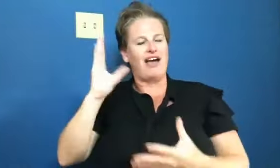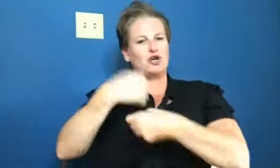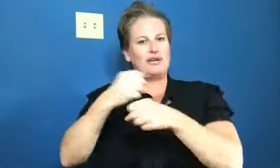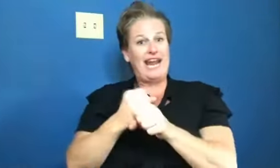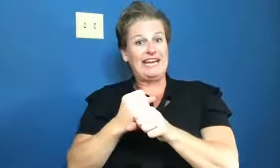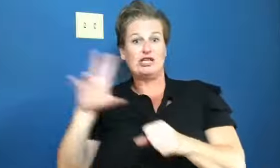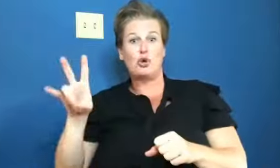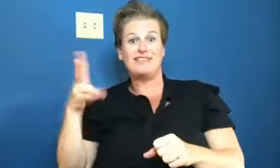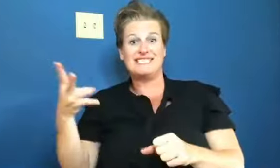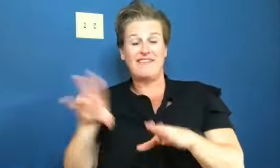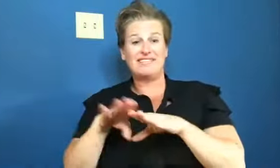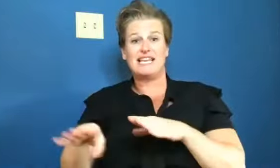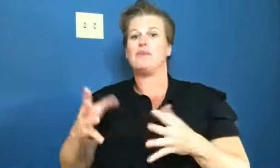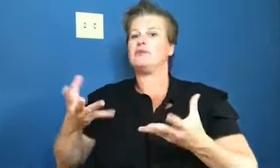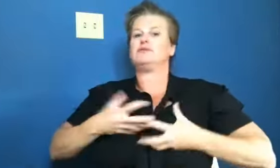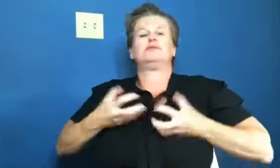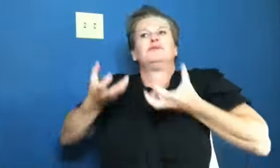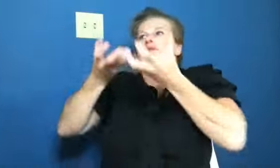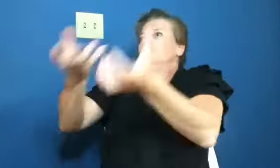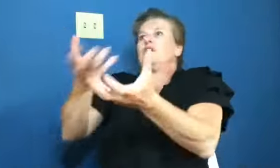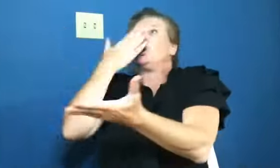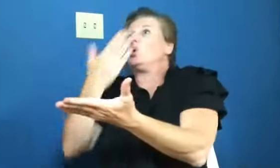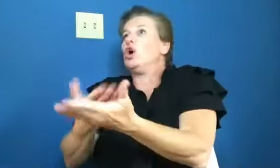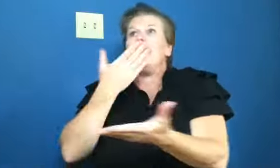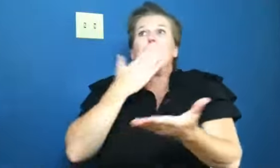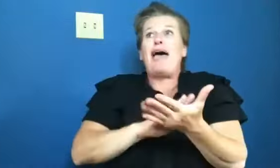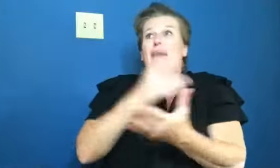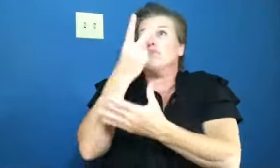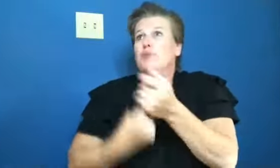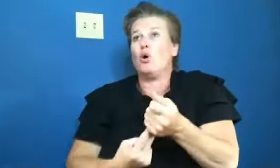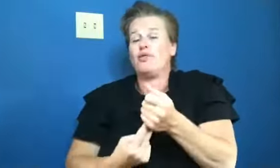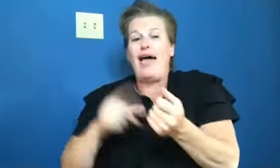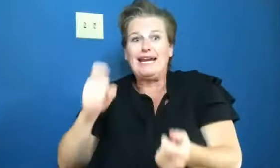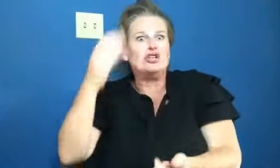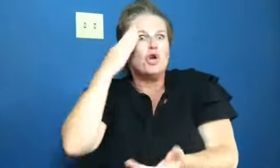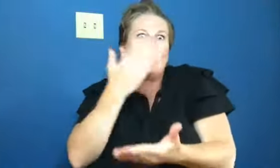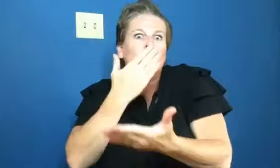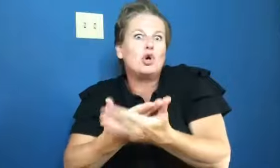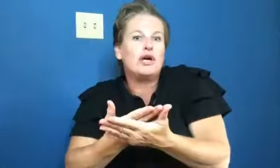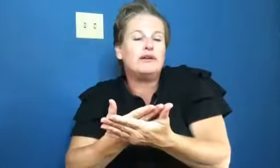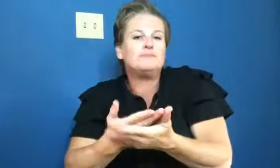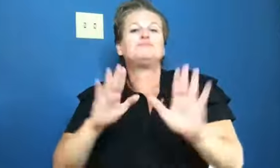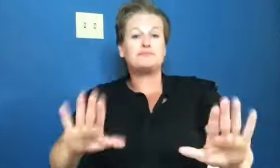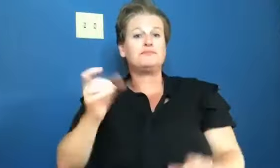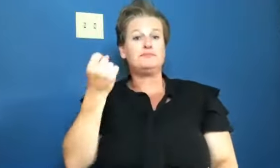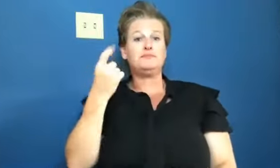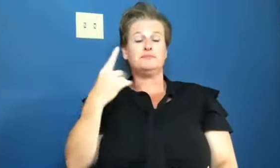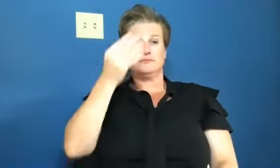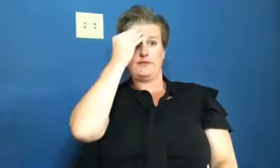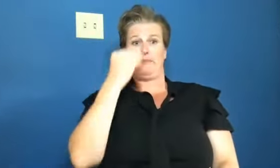and bad. It's so important that I know what the good is. So what are my 8 step lists? Let me tell you what my natural negative form of